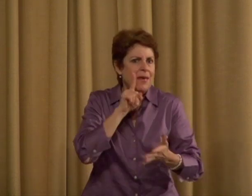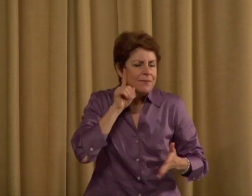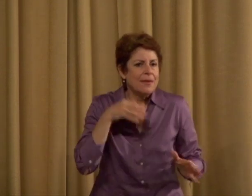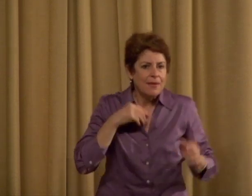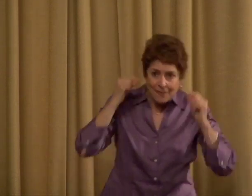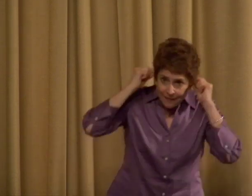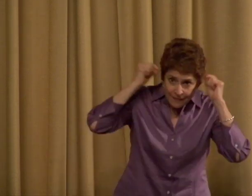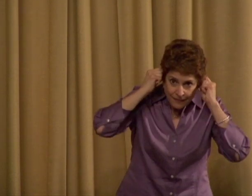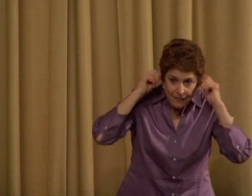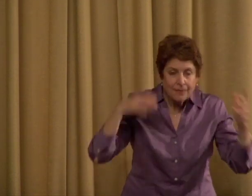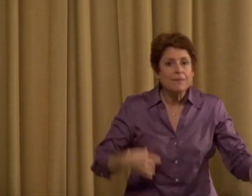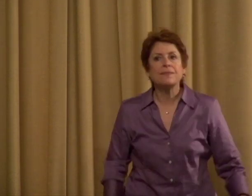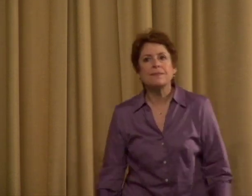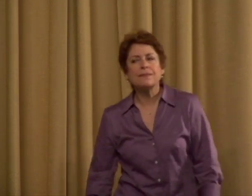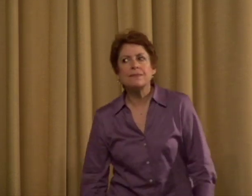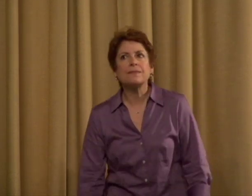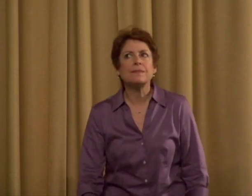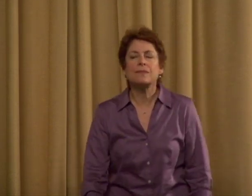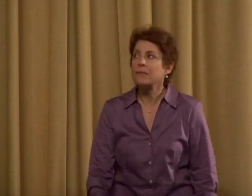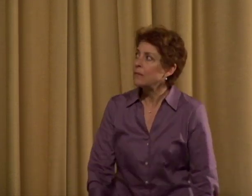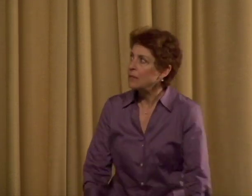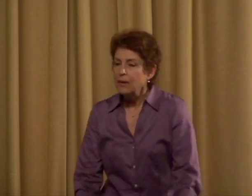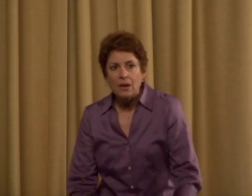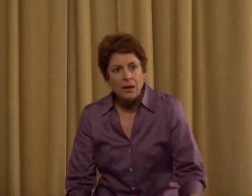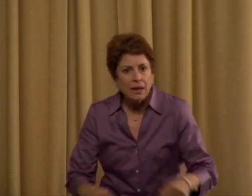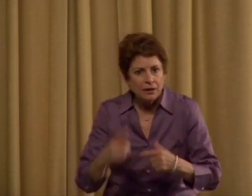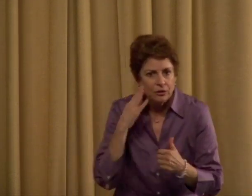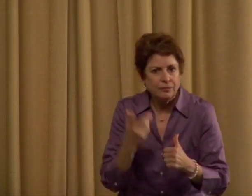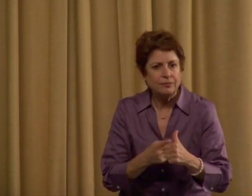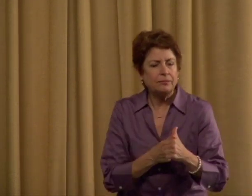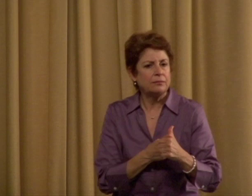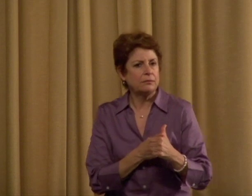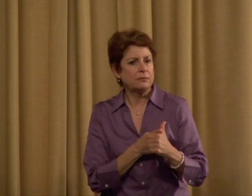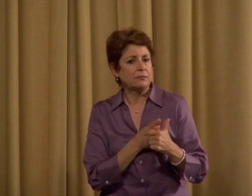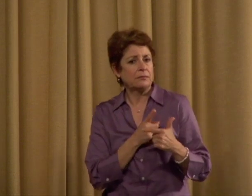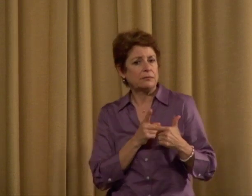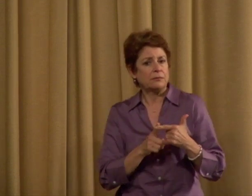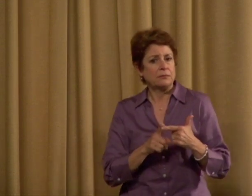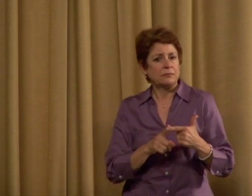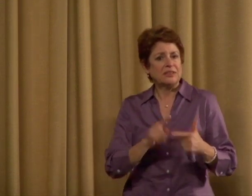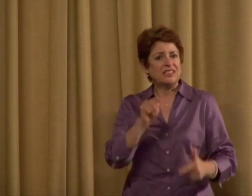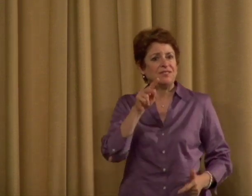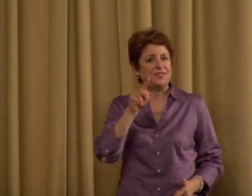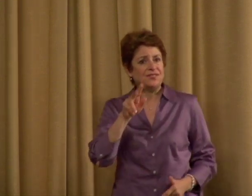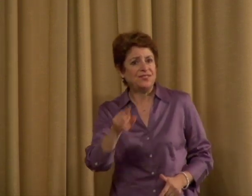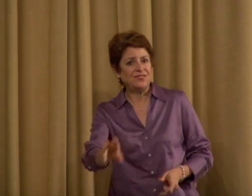And then the hearing actors inside of that, there's still something missing. It's not authentic.